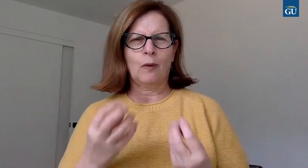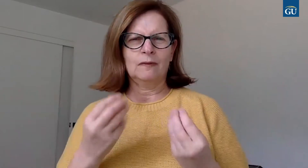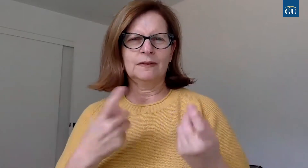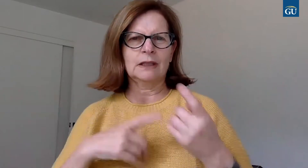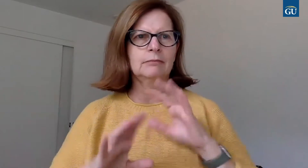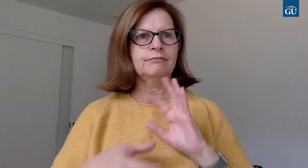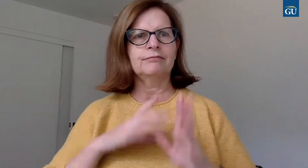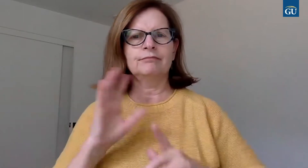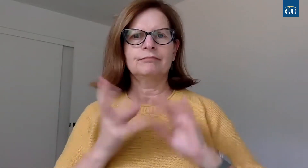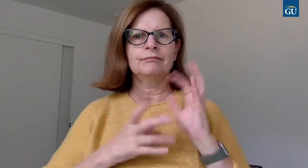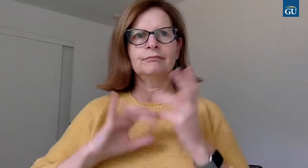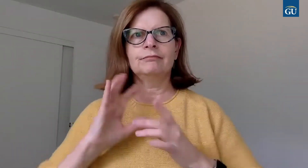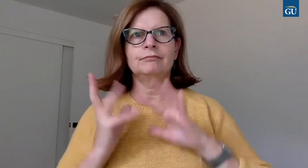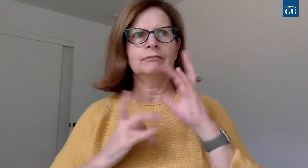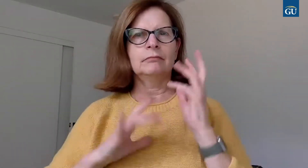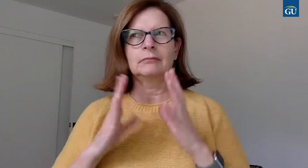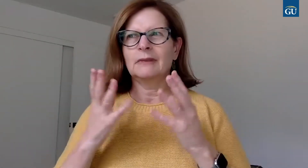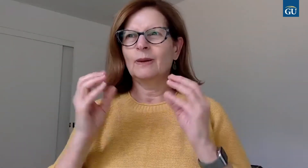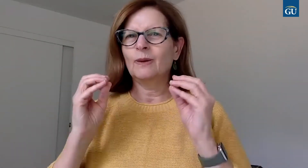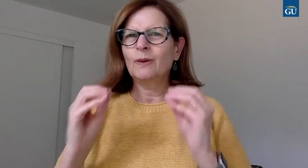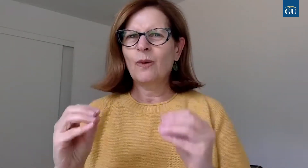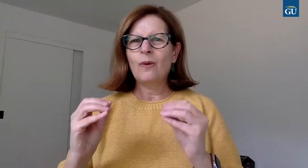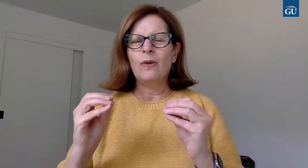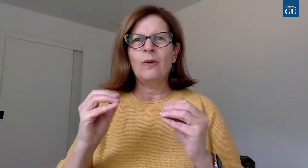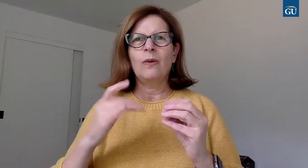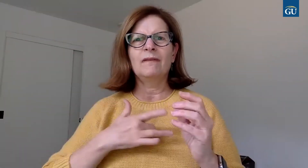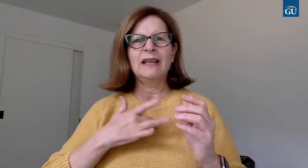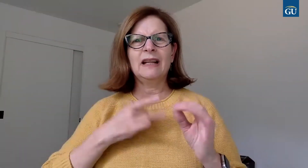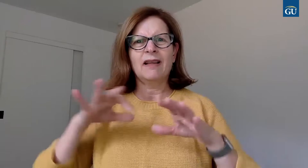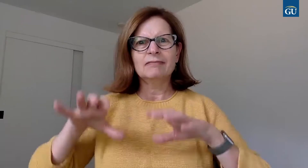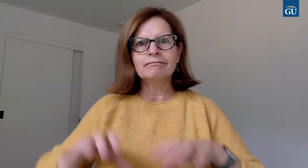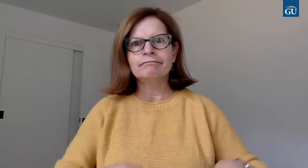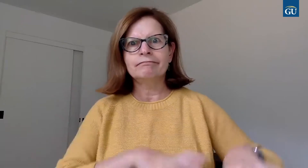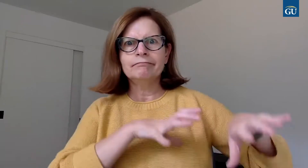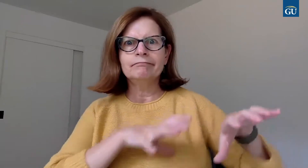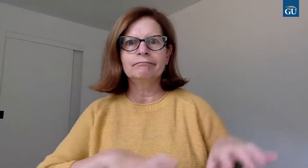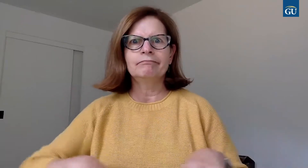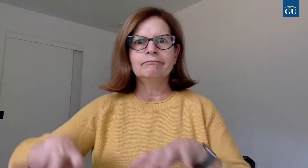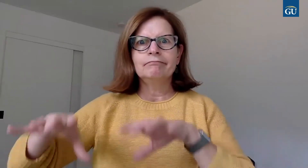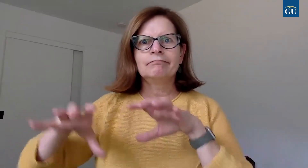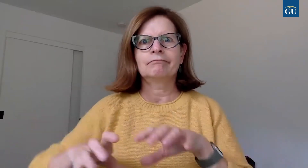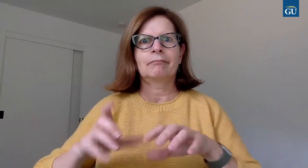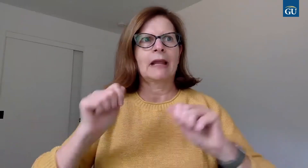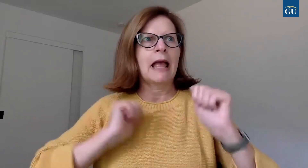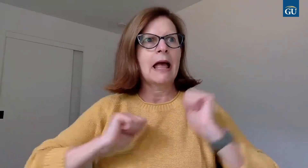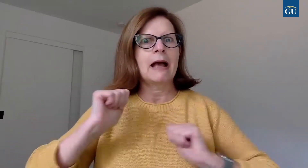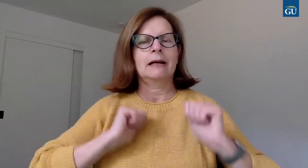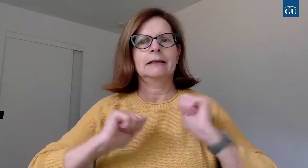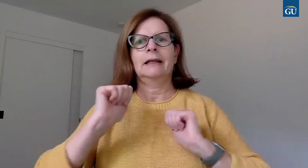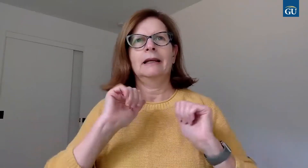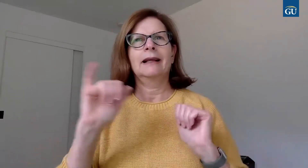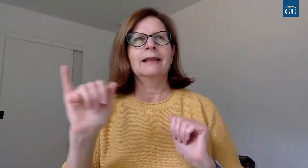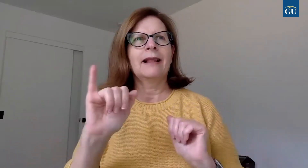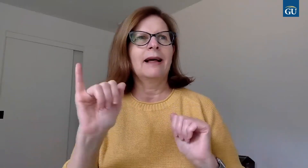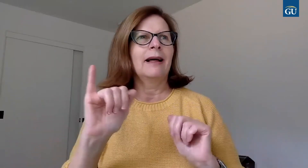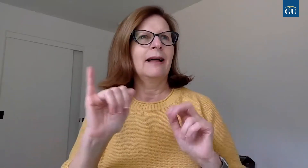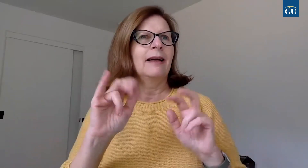spelling. They signed very fast but soft. There was no overt acting or gesturing as if it were home